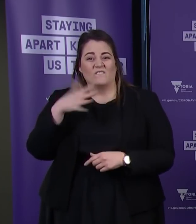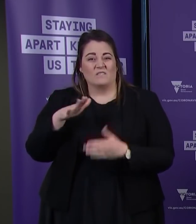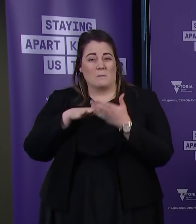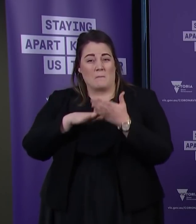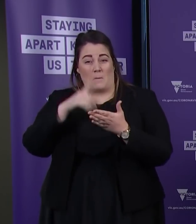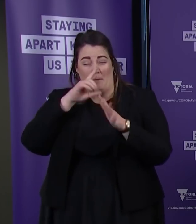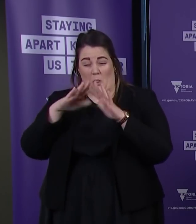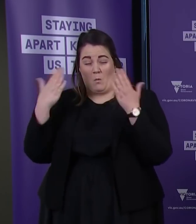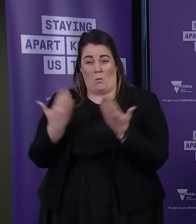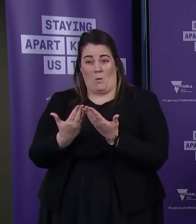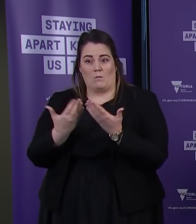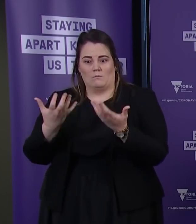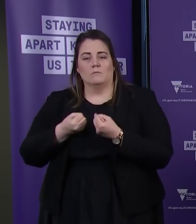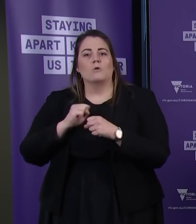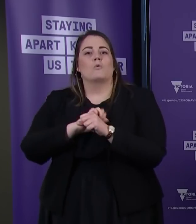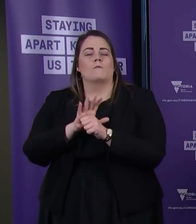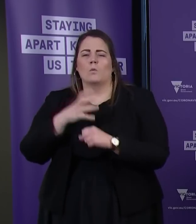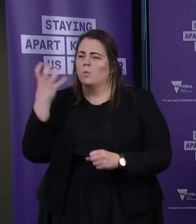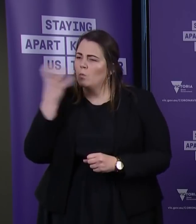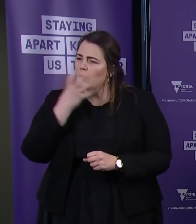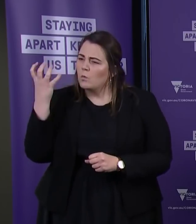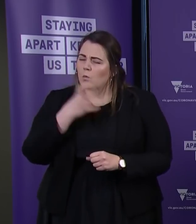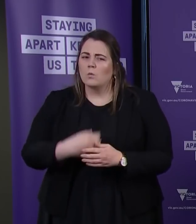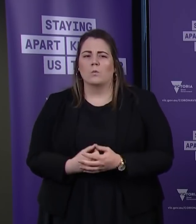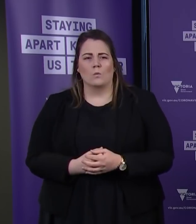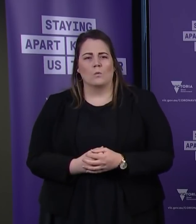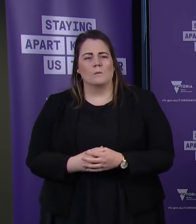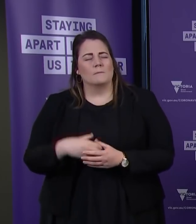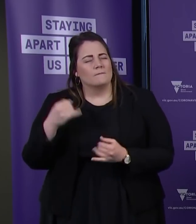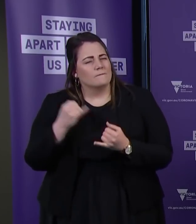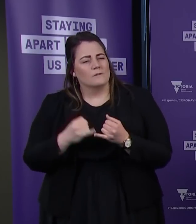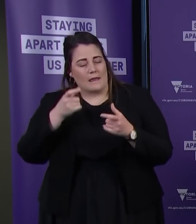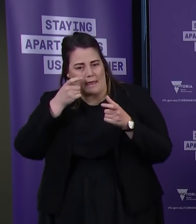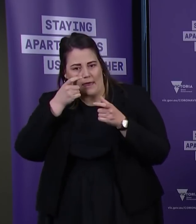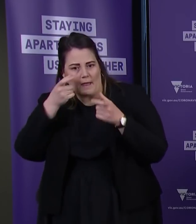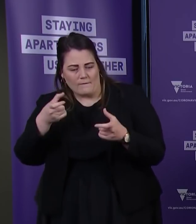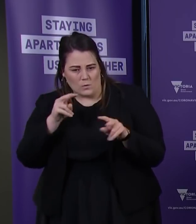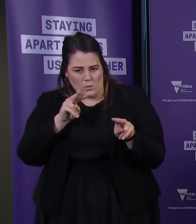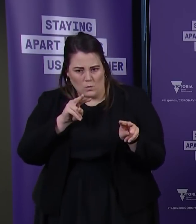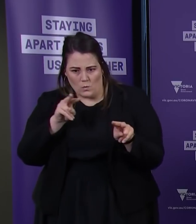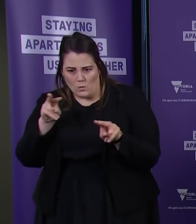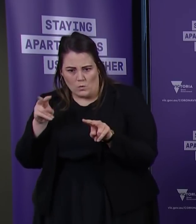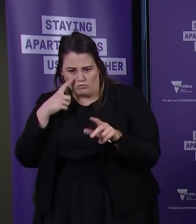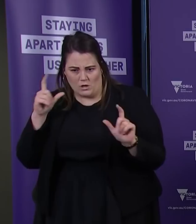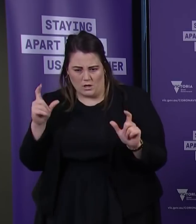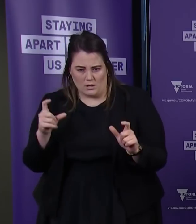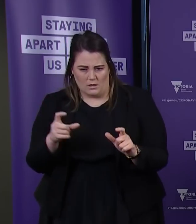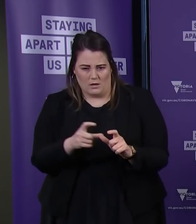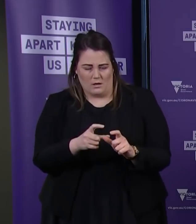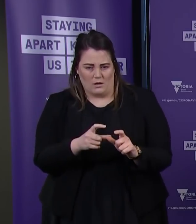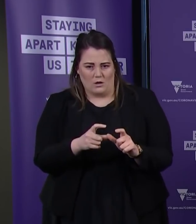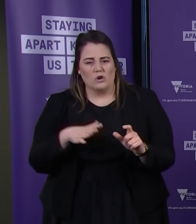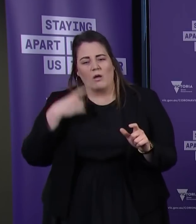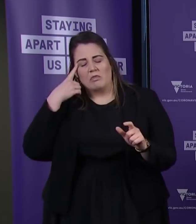be super precautionary about how we maintain control over this, and not be complacent about the fact that